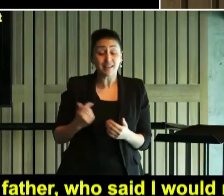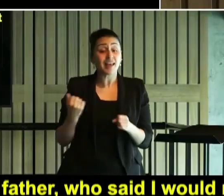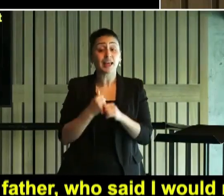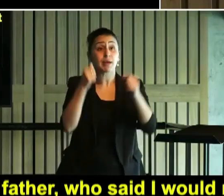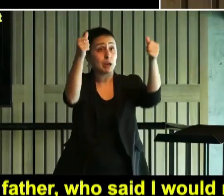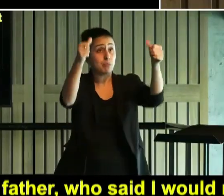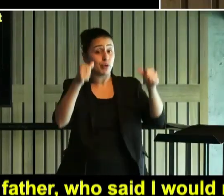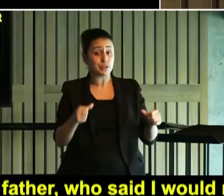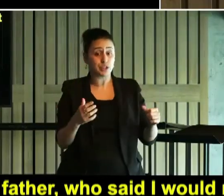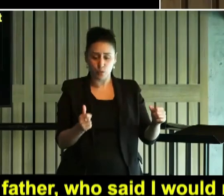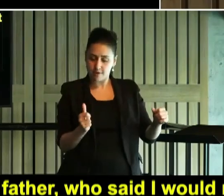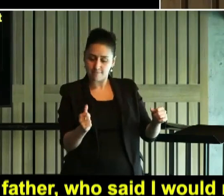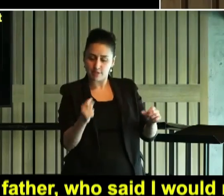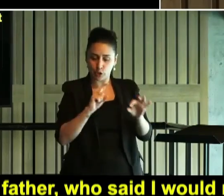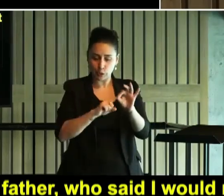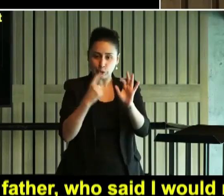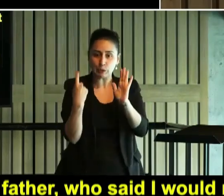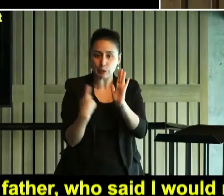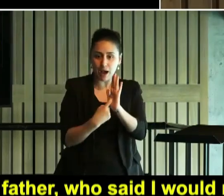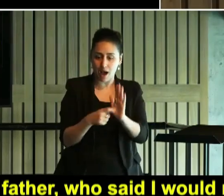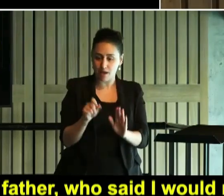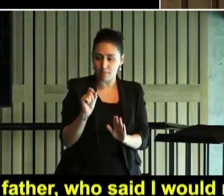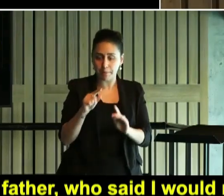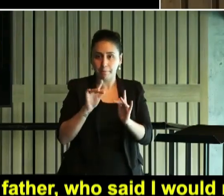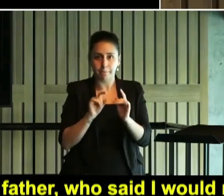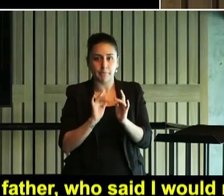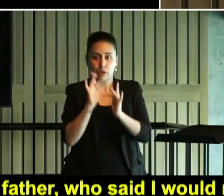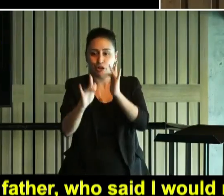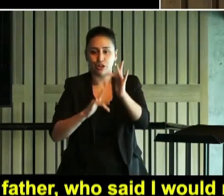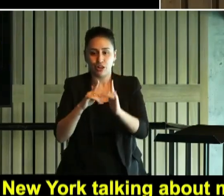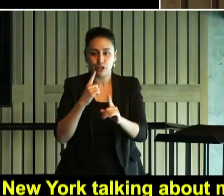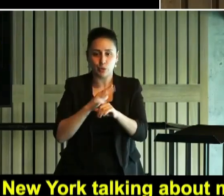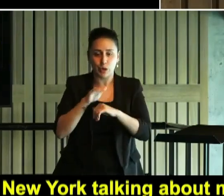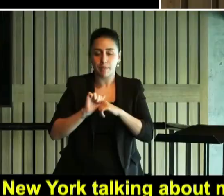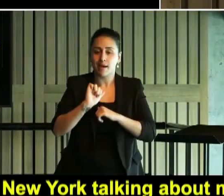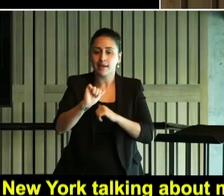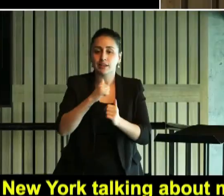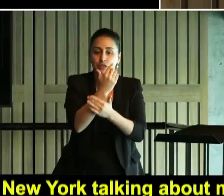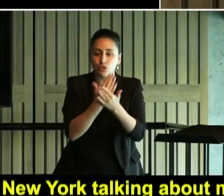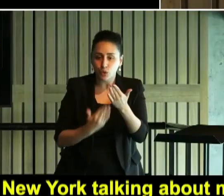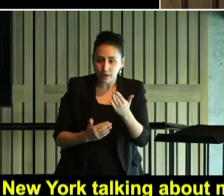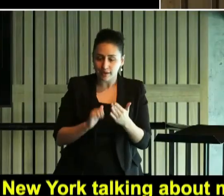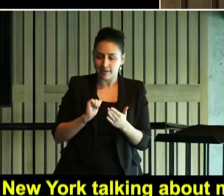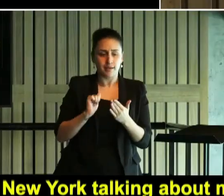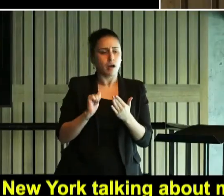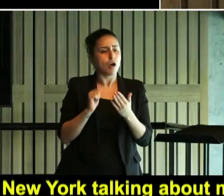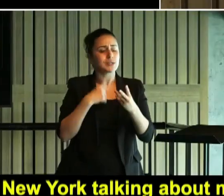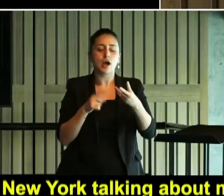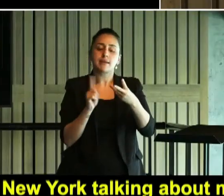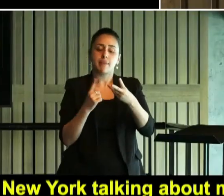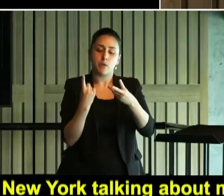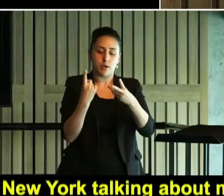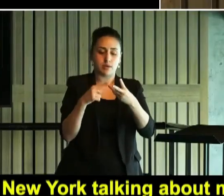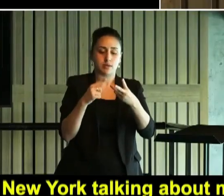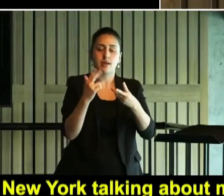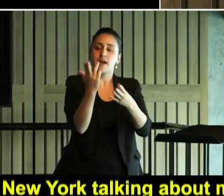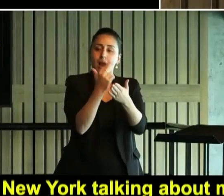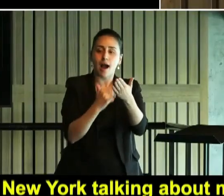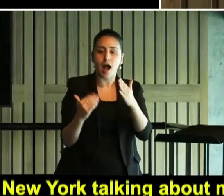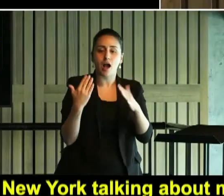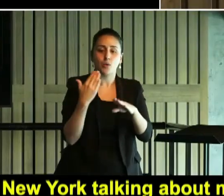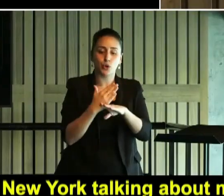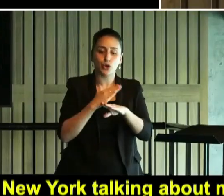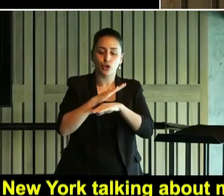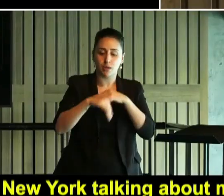that took people to him telling the story. His artwork was around Article 8 of the United Nations Convention on the Rights of People with Disabilities.